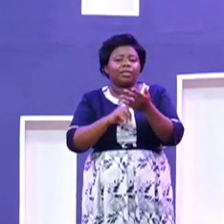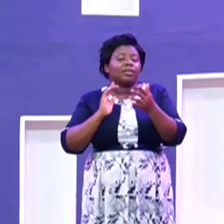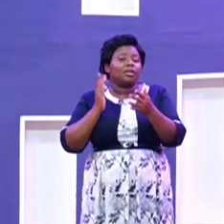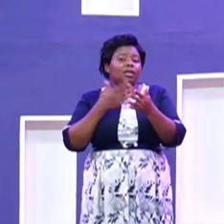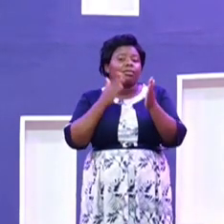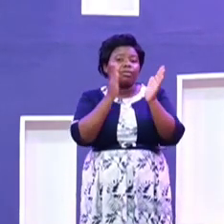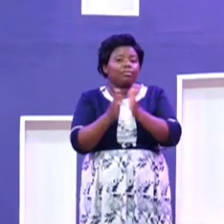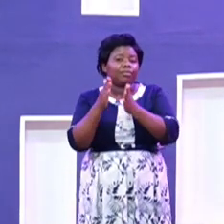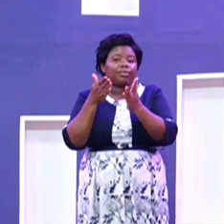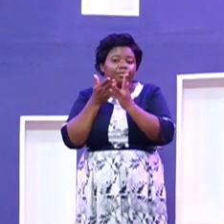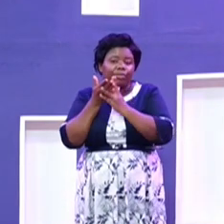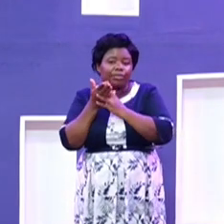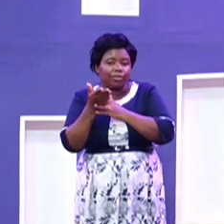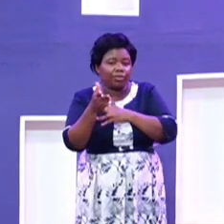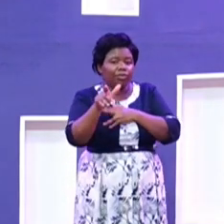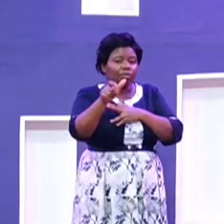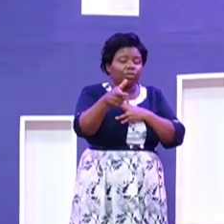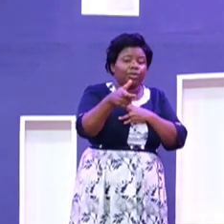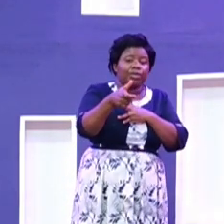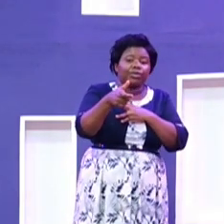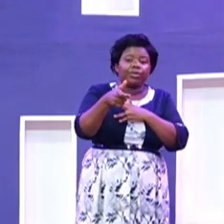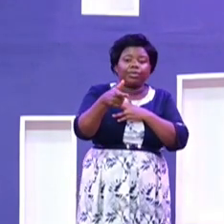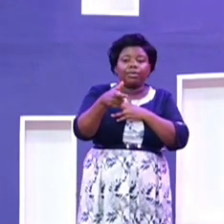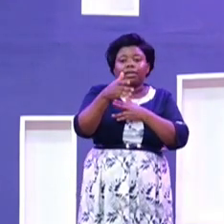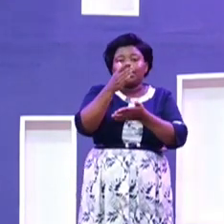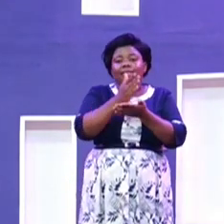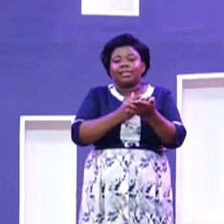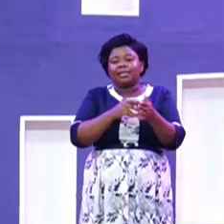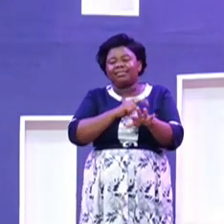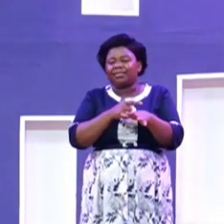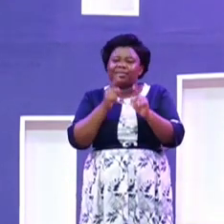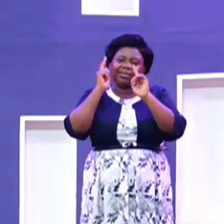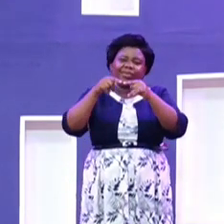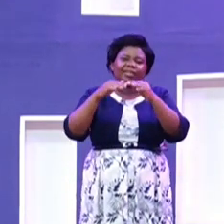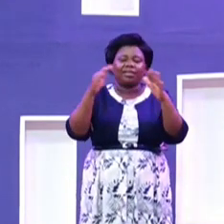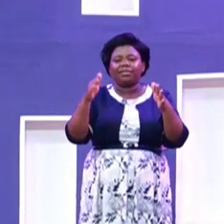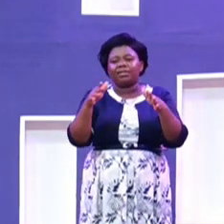naye ng'oyitira ku radio olumu waliwo w'oyinza otuuka nga tekwata